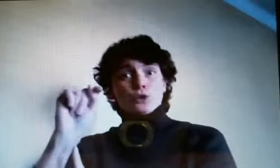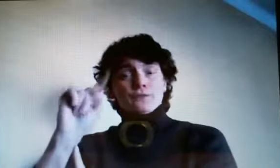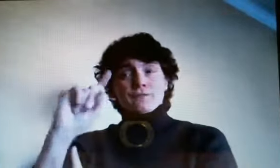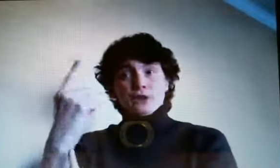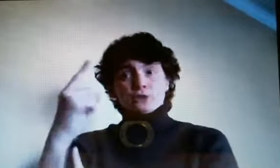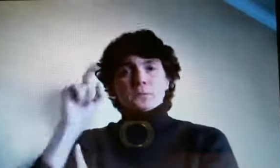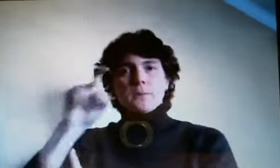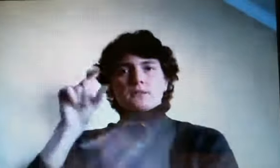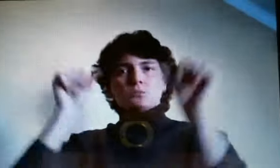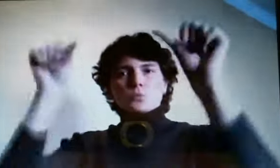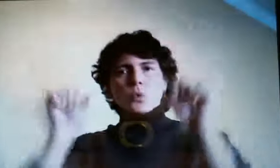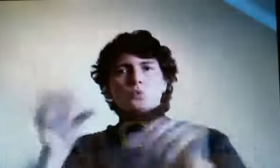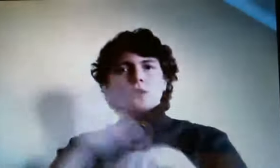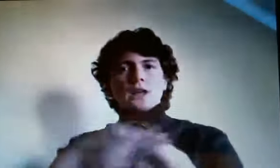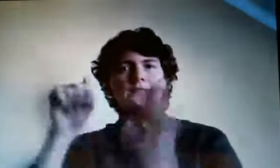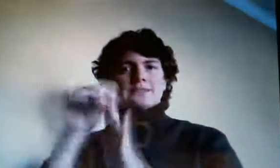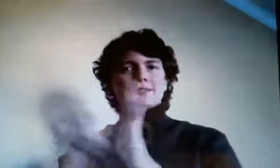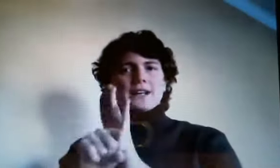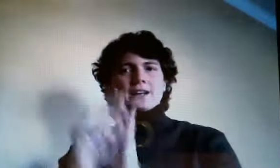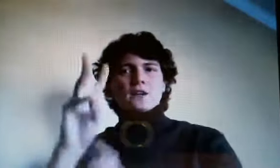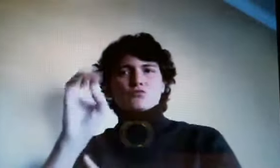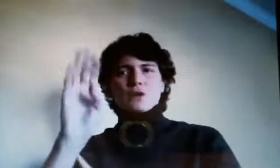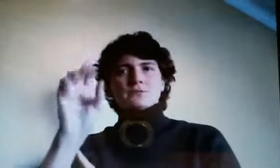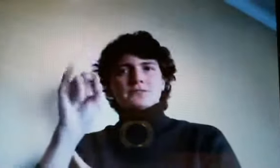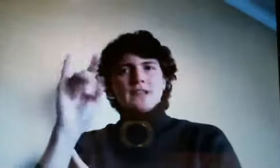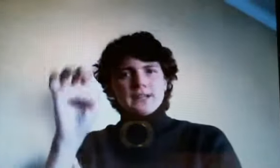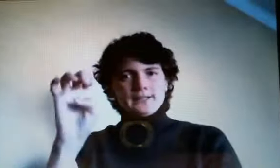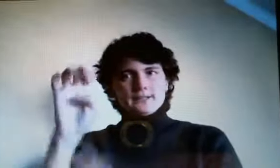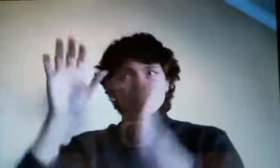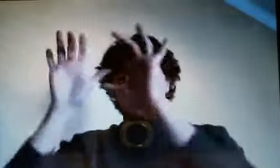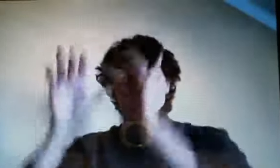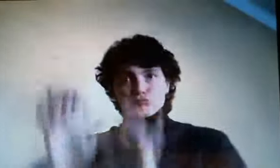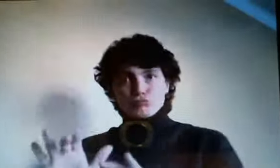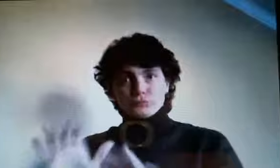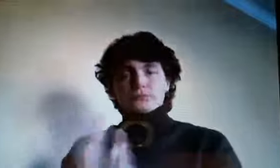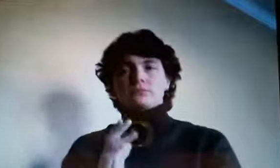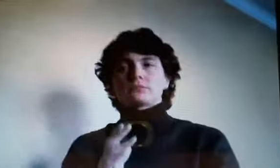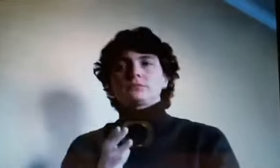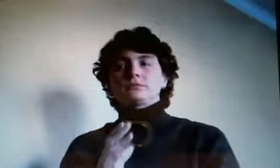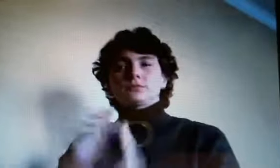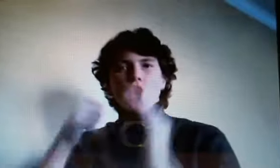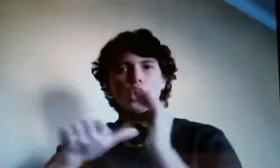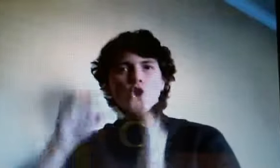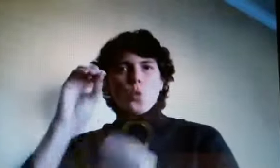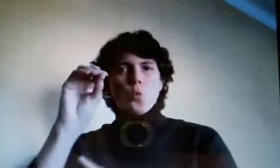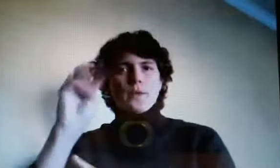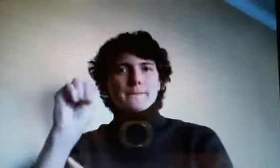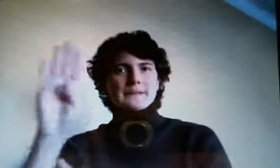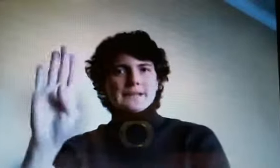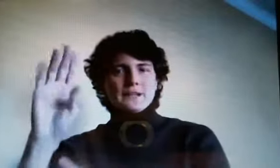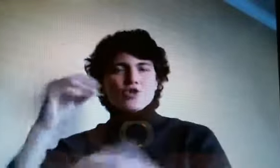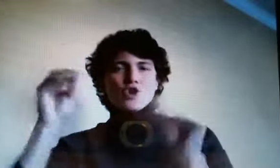those things, and then on October 1st they would post on the state's website a